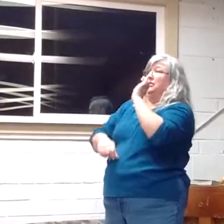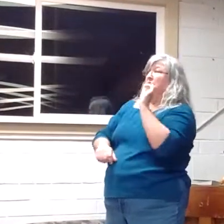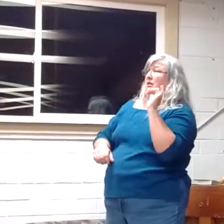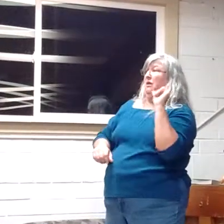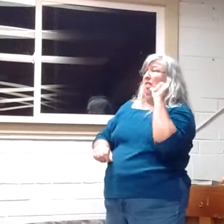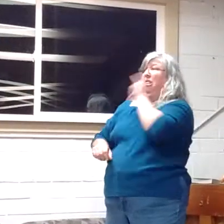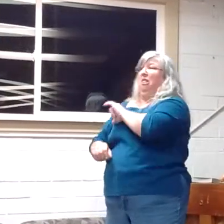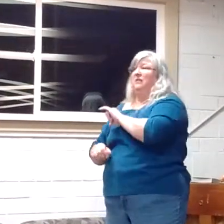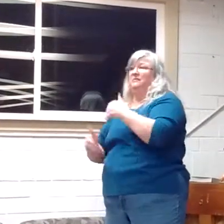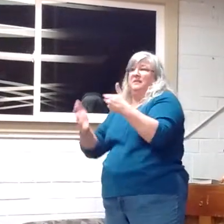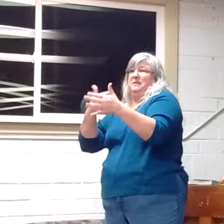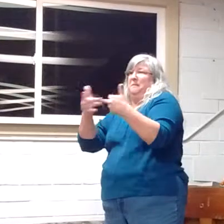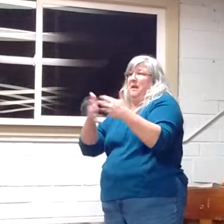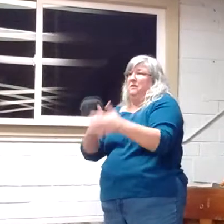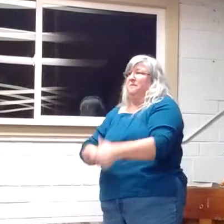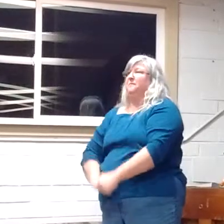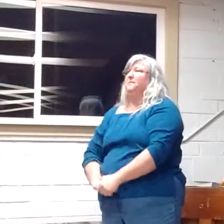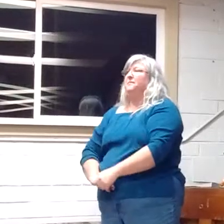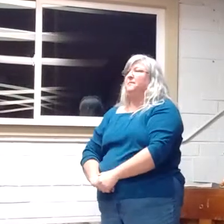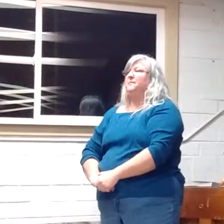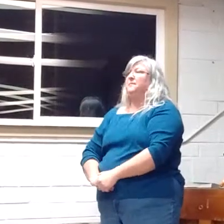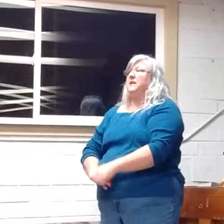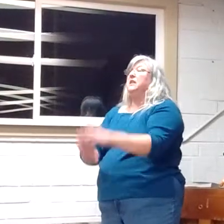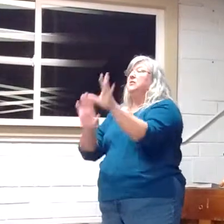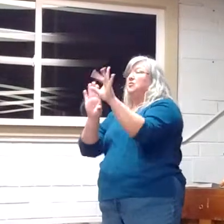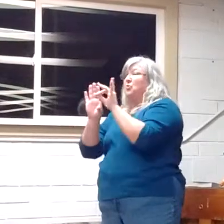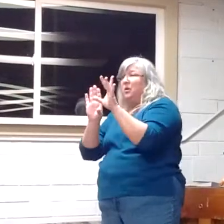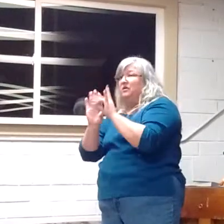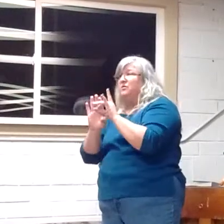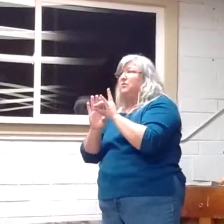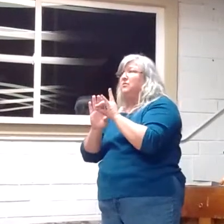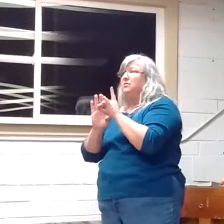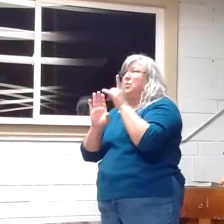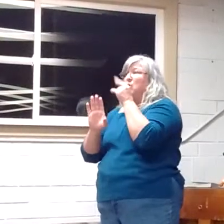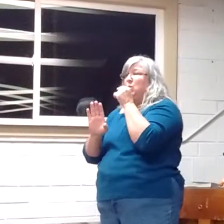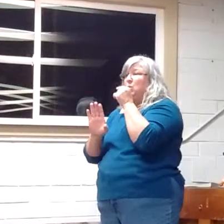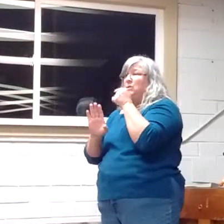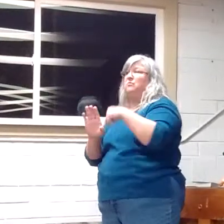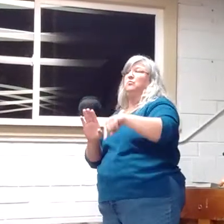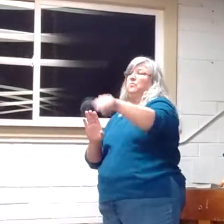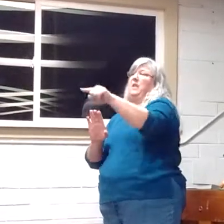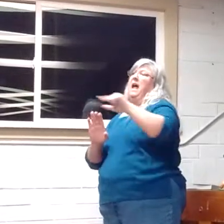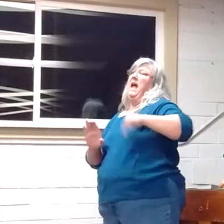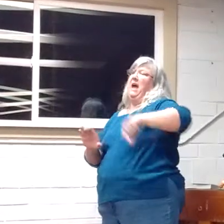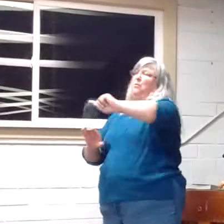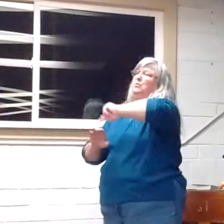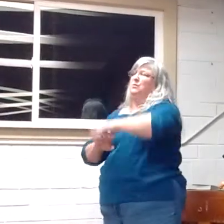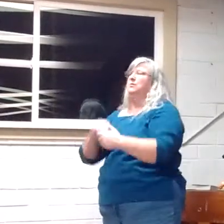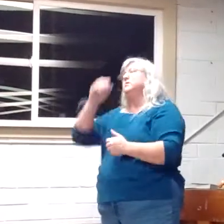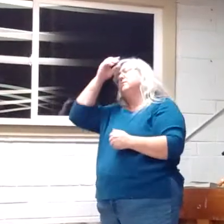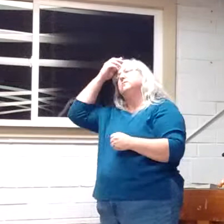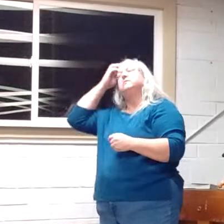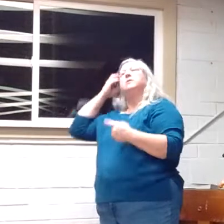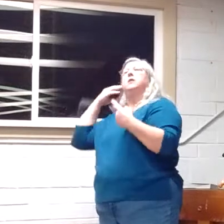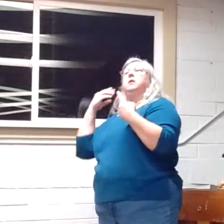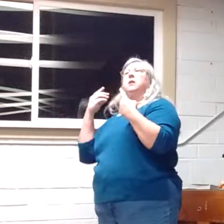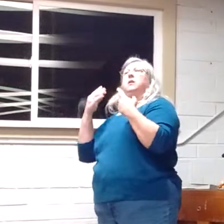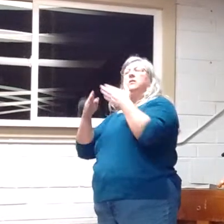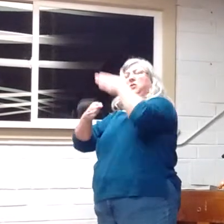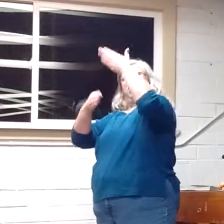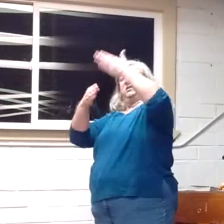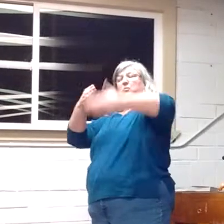4, it doesn't matter. The choice is always ours. Consequences, both good and